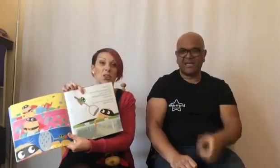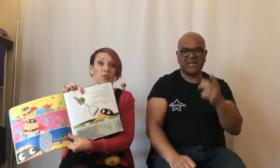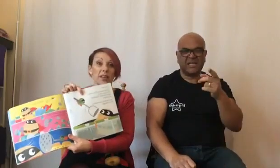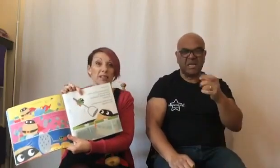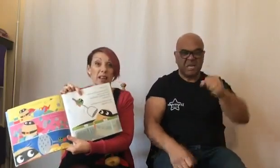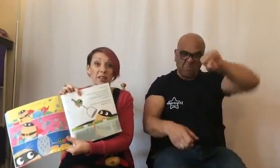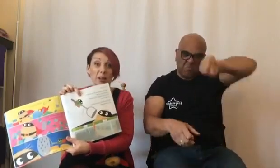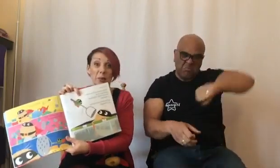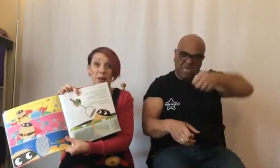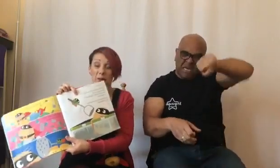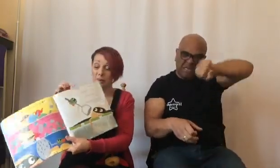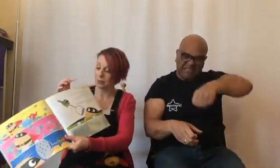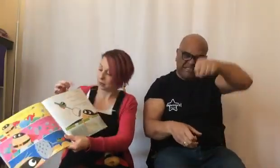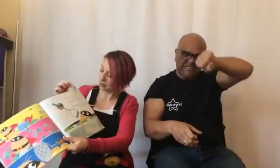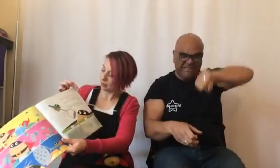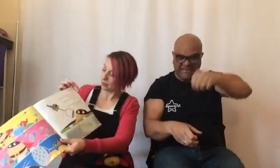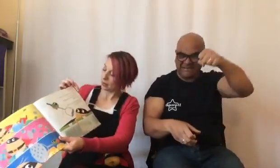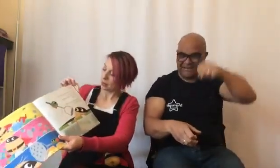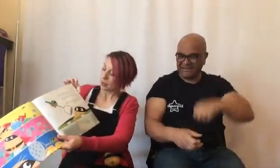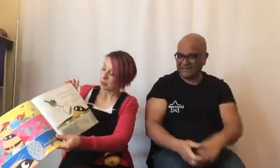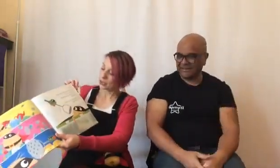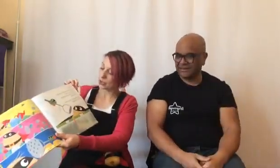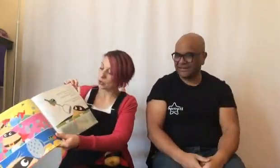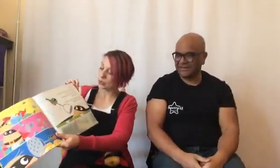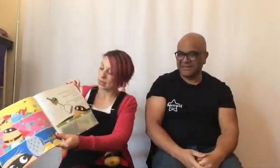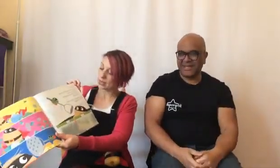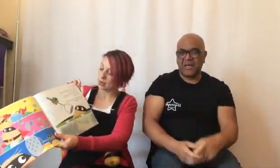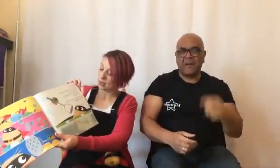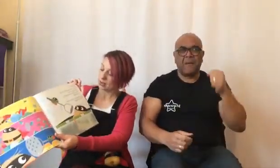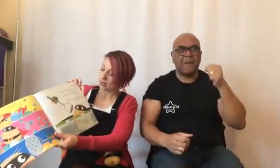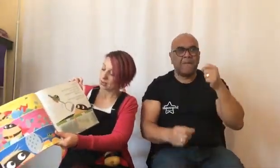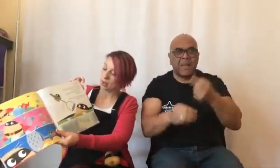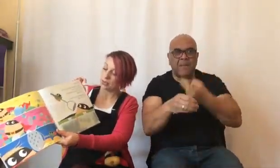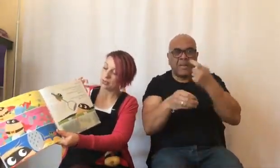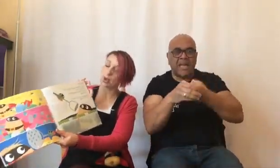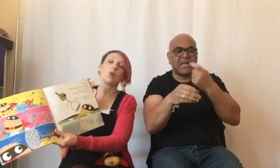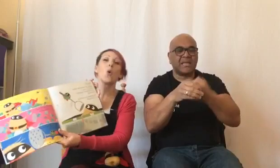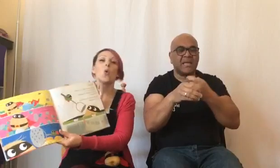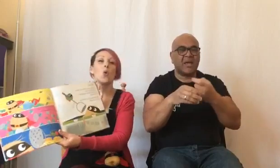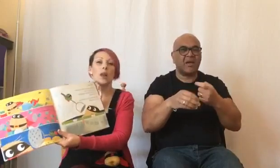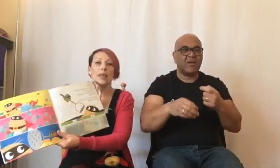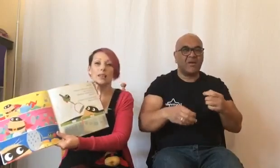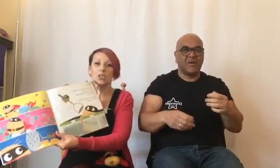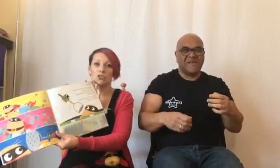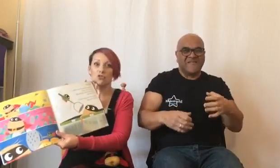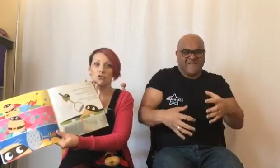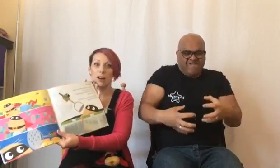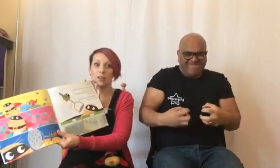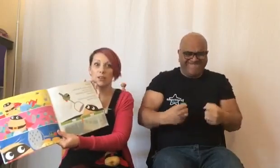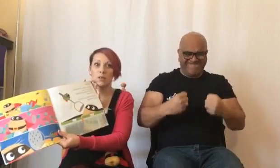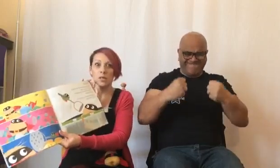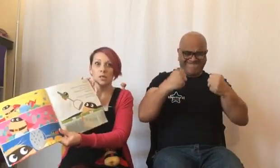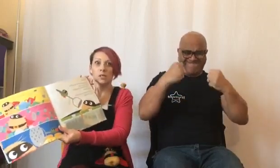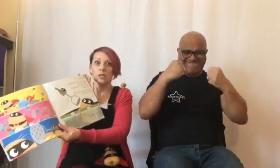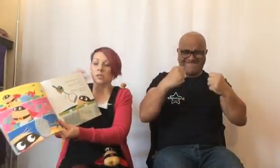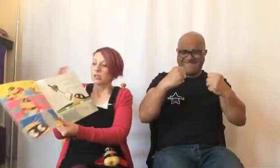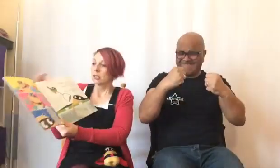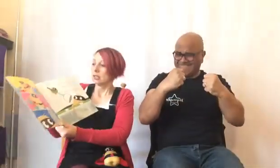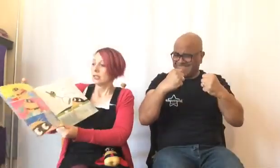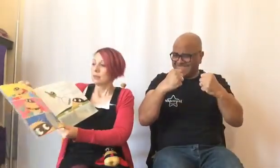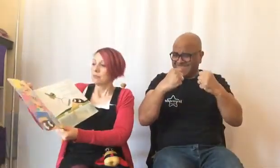tater masher in his hand. Oh no. But Supertato summoned up all his strength